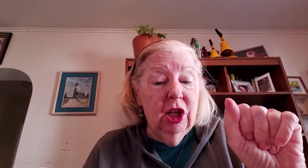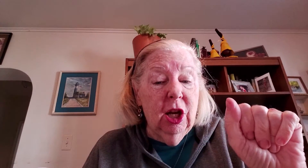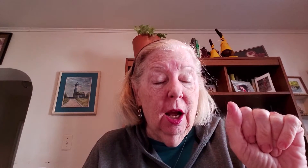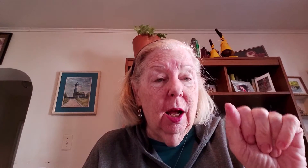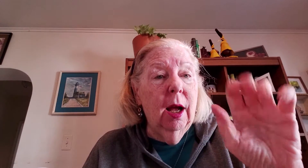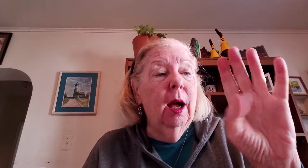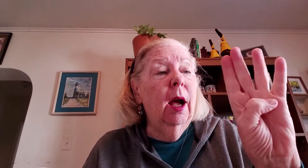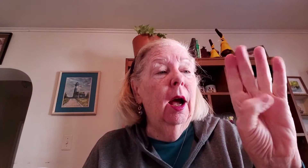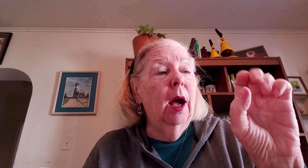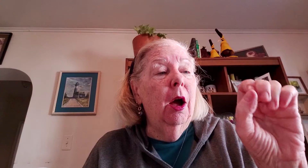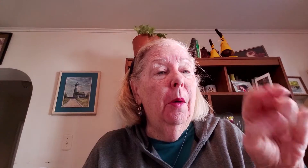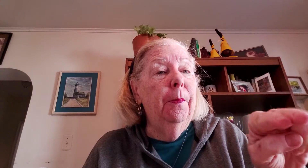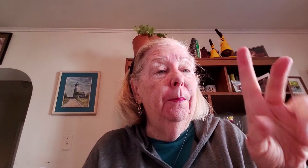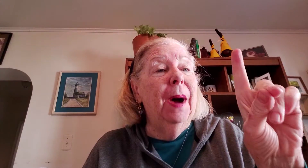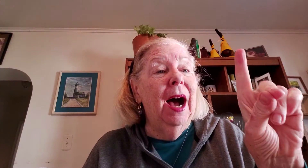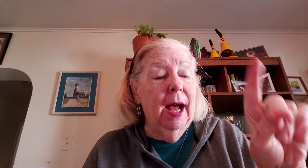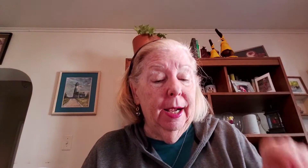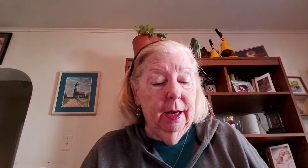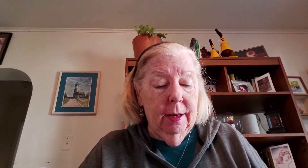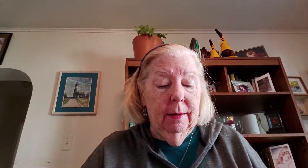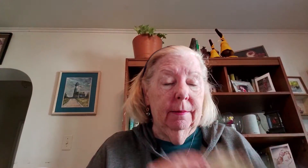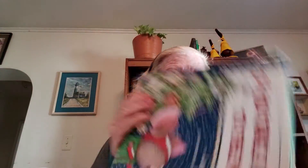Felicia Bond.